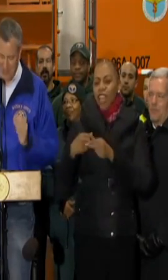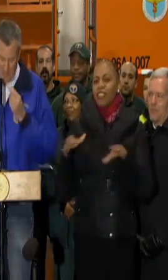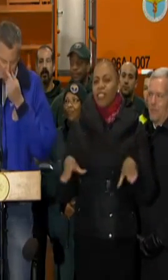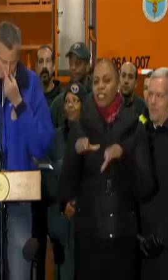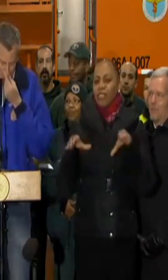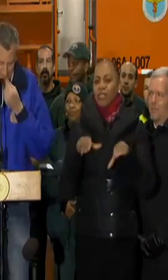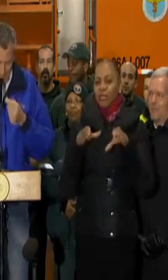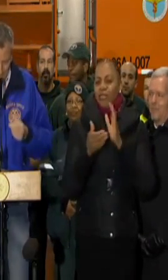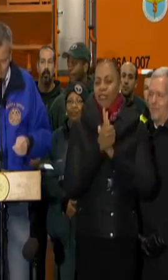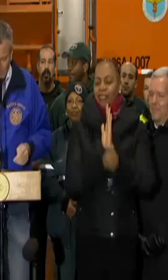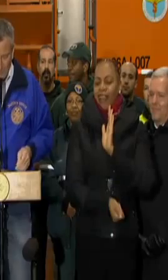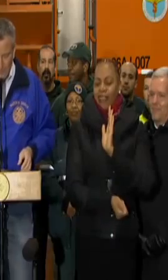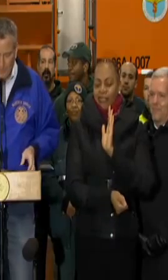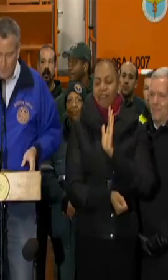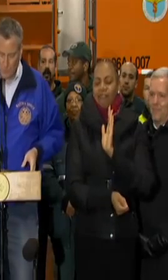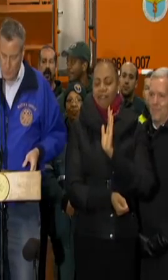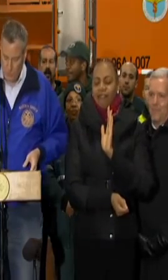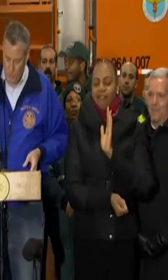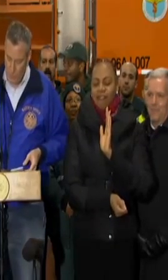challenge.